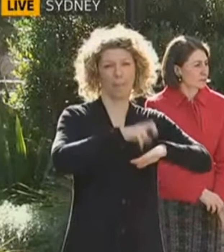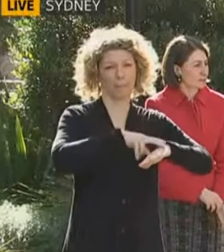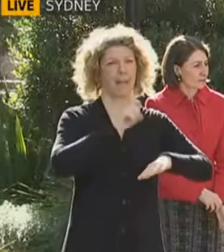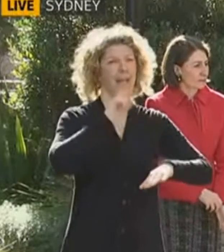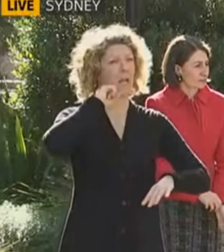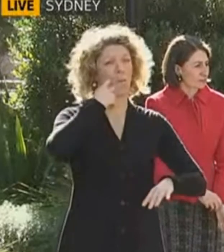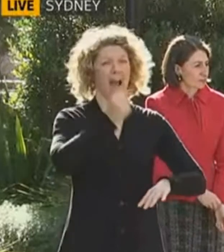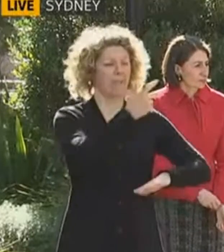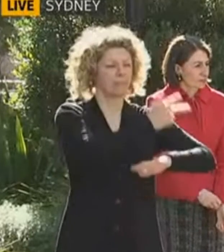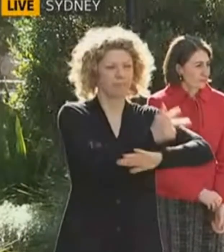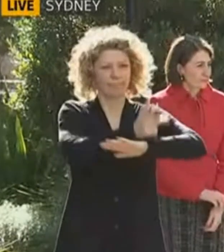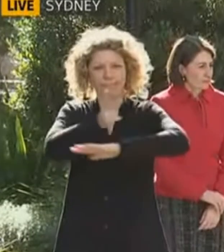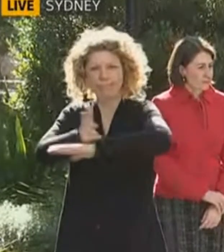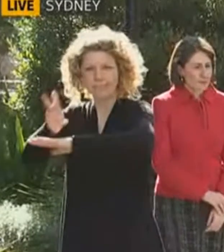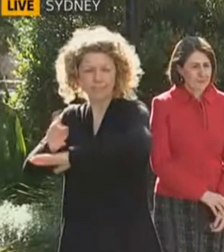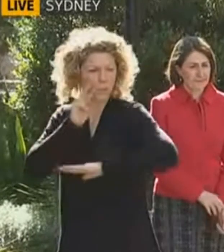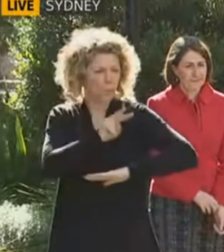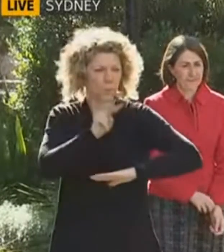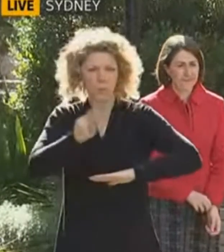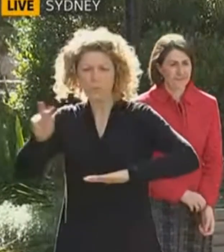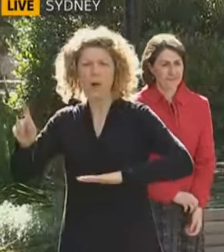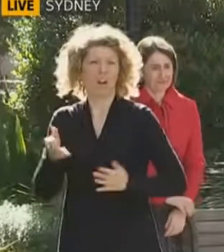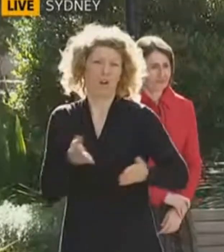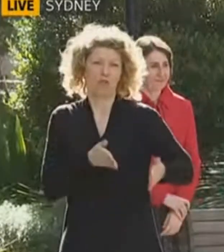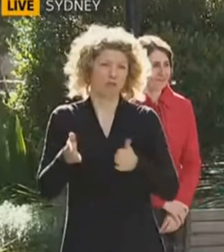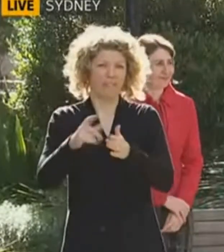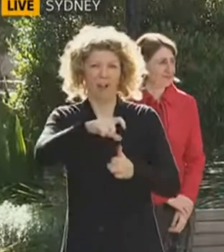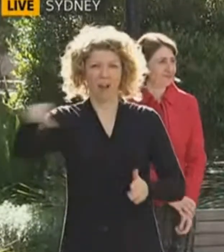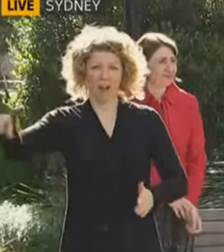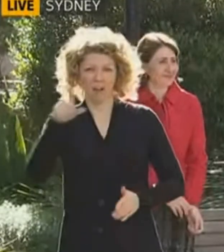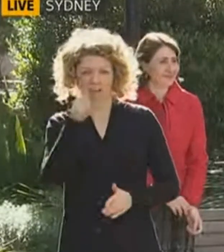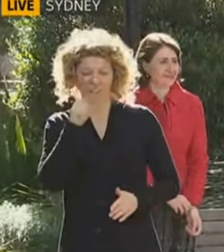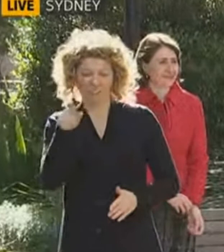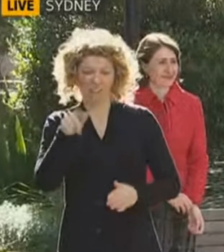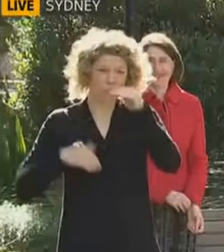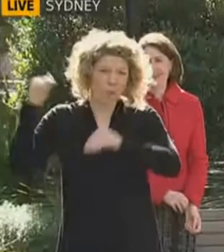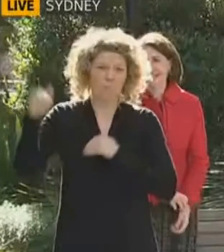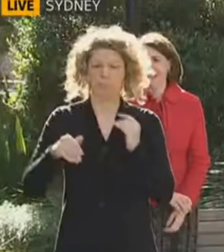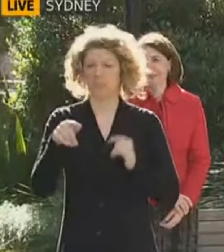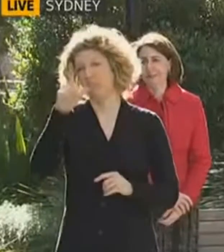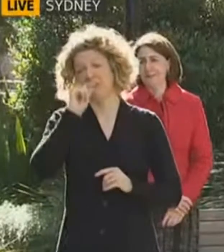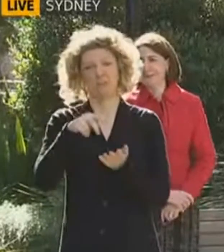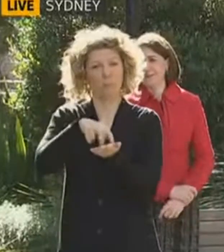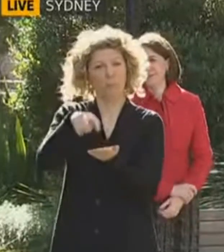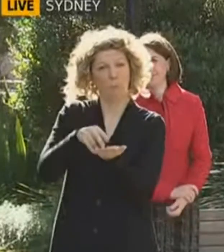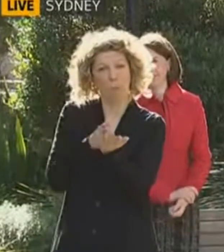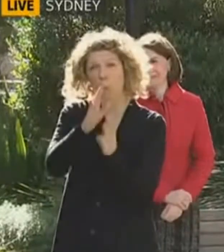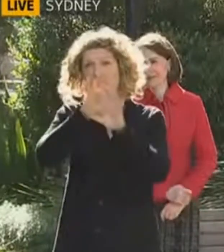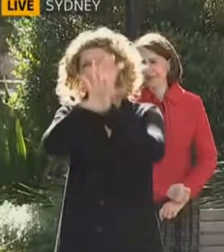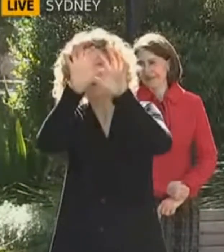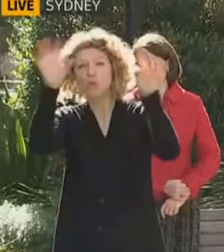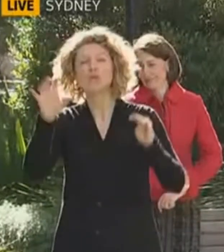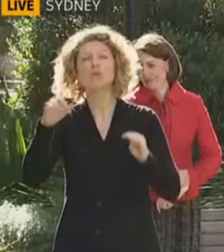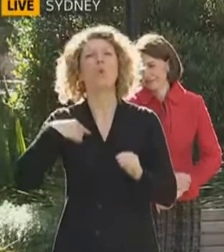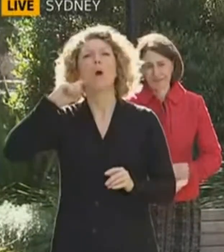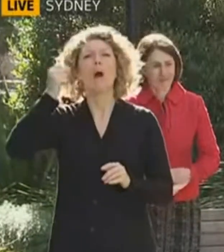very long border. Someone could choose to swim across the river, walk through the bush. There are dirt tracks. We'll be using